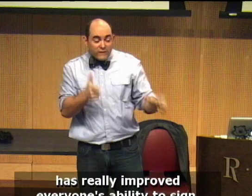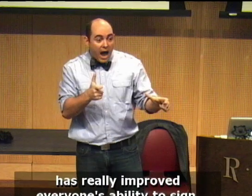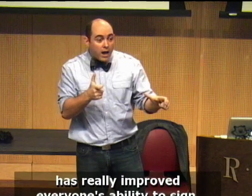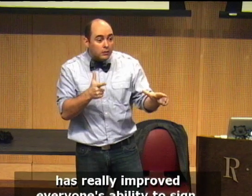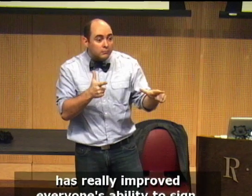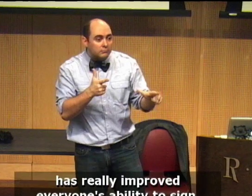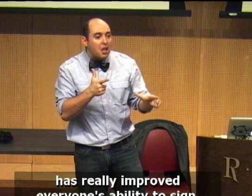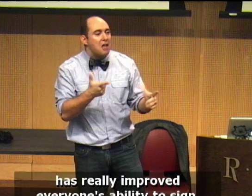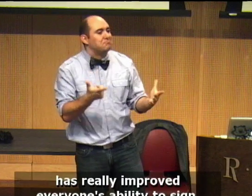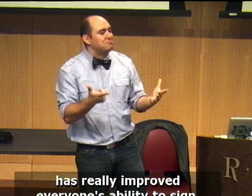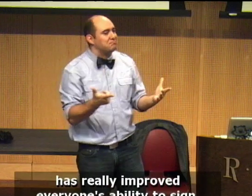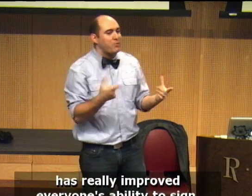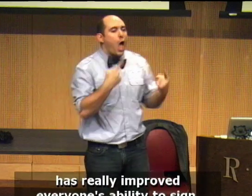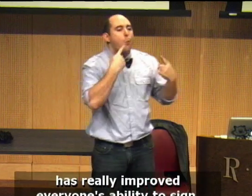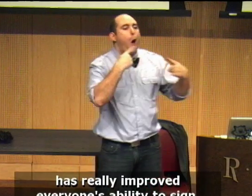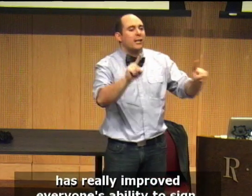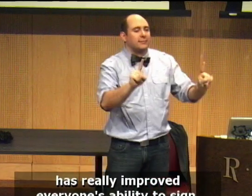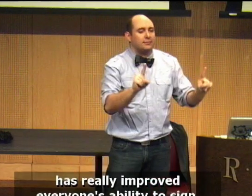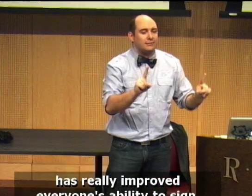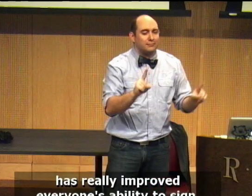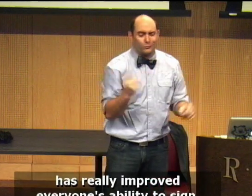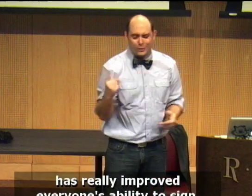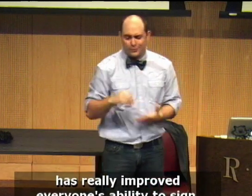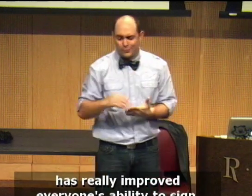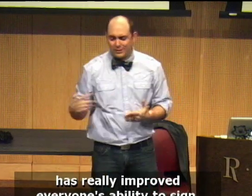has really improved everyone's ability to sign.